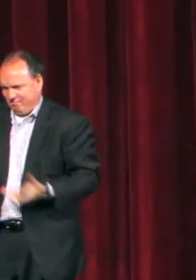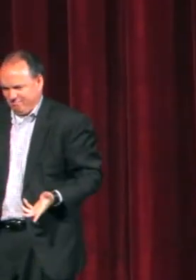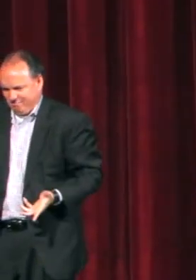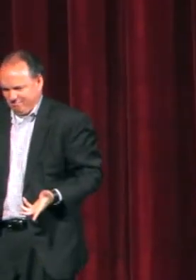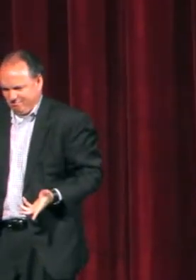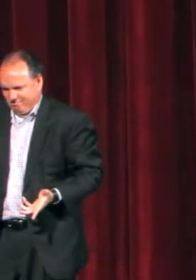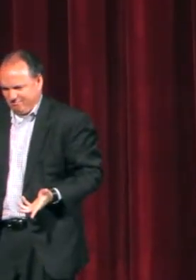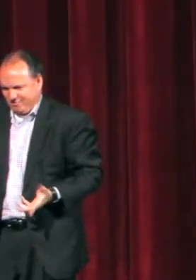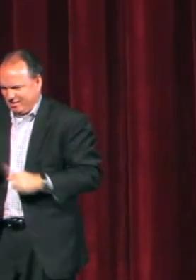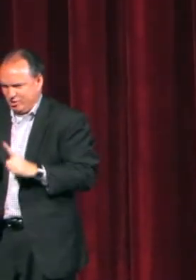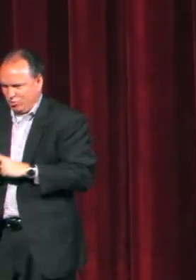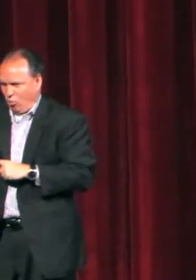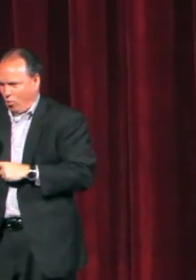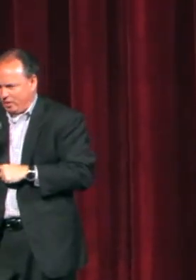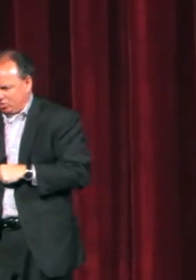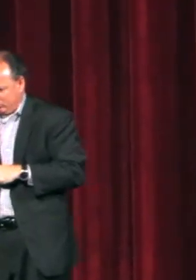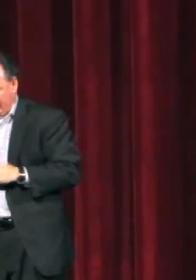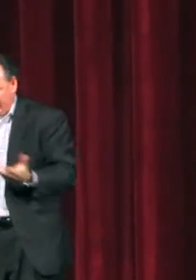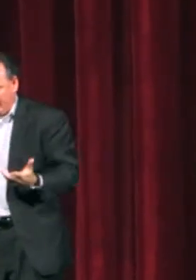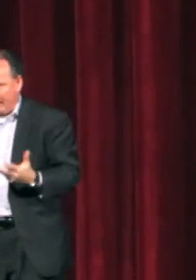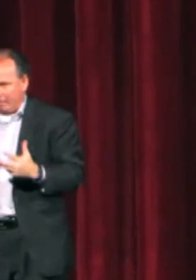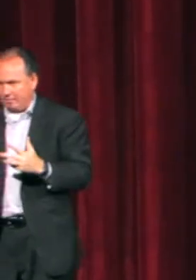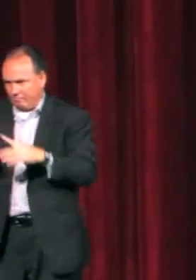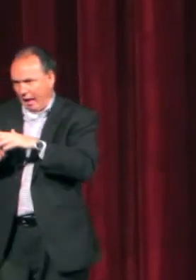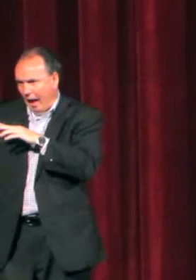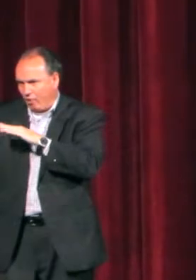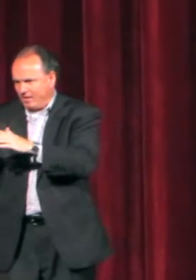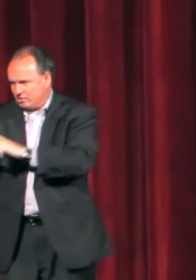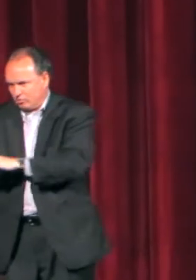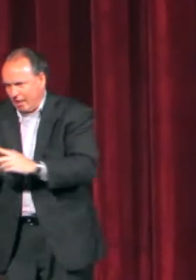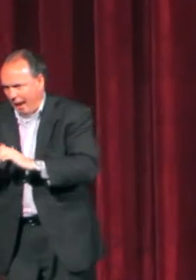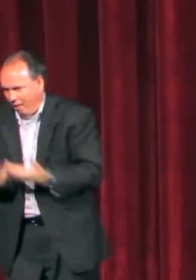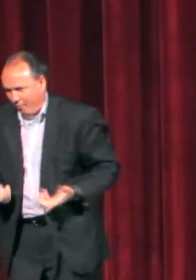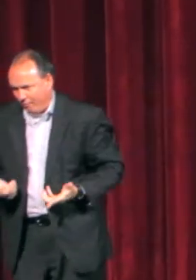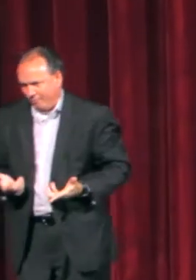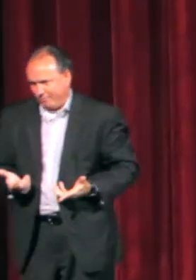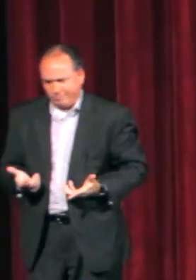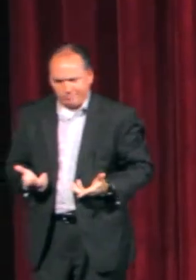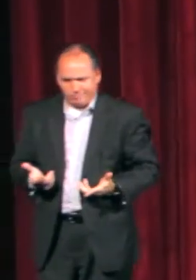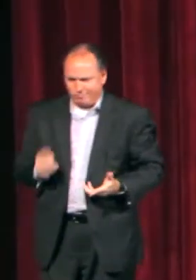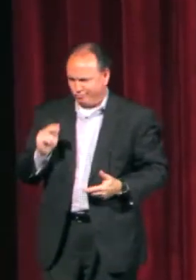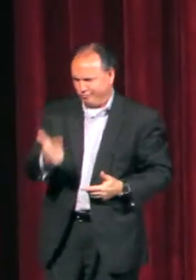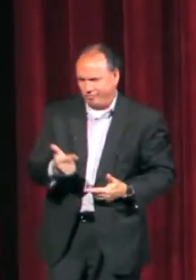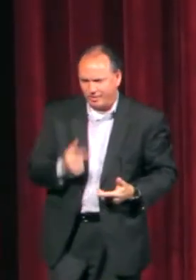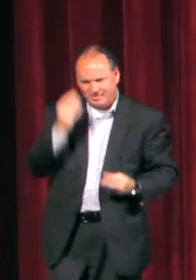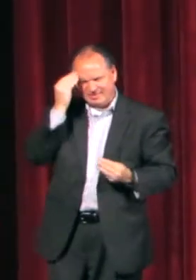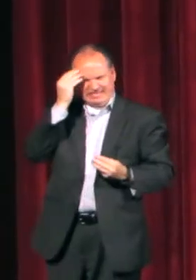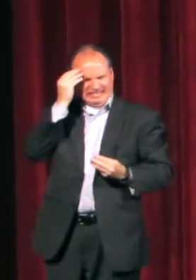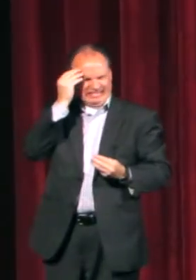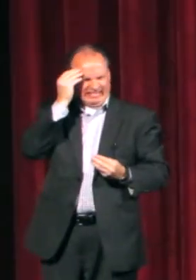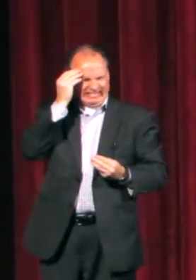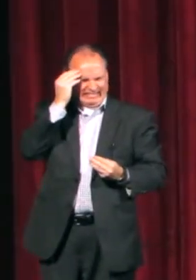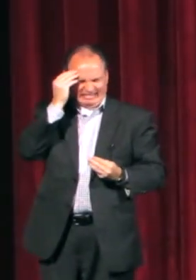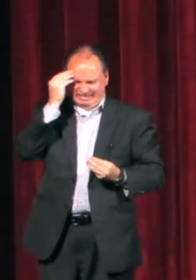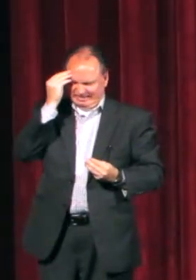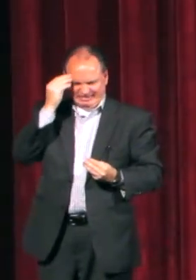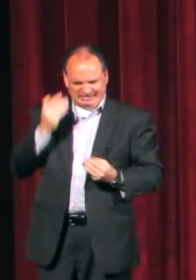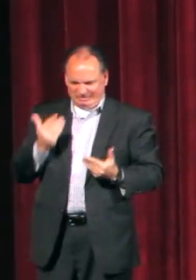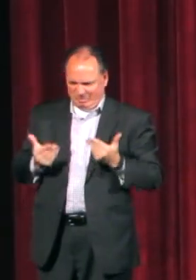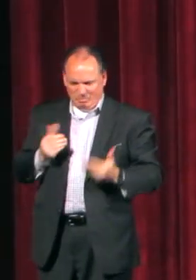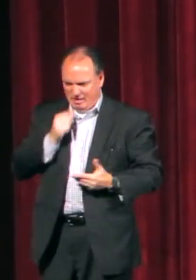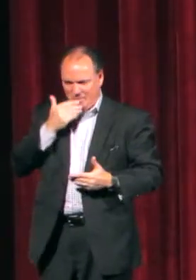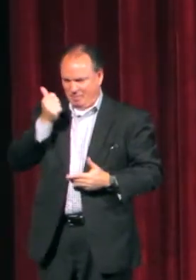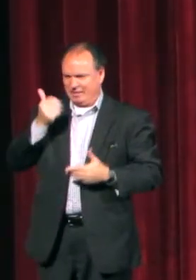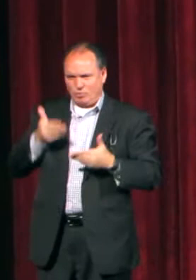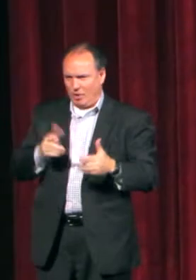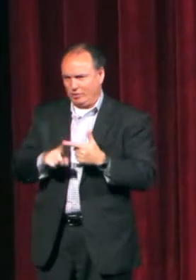get one of our children out of a situation like that? He just started thinking, you know, it's probably not